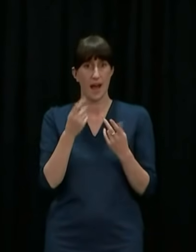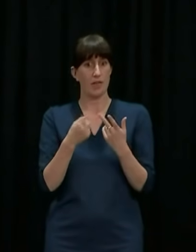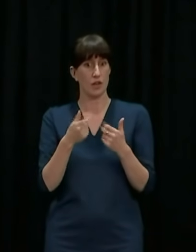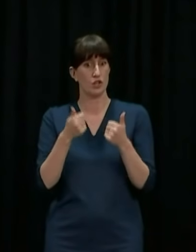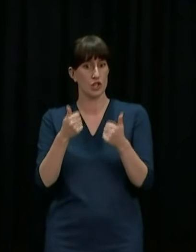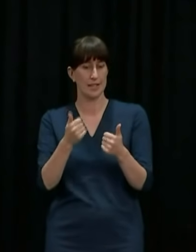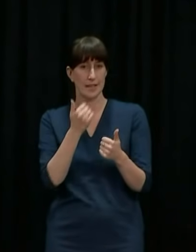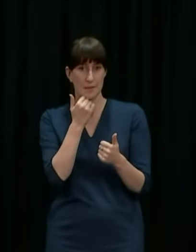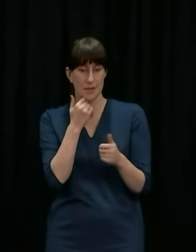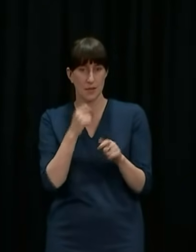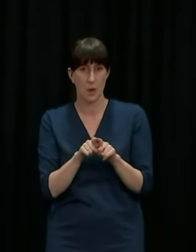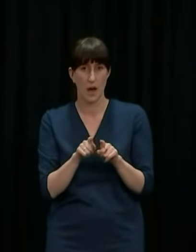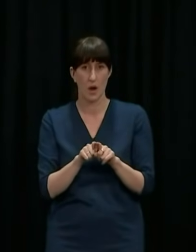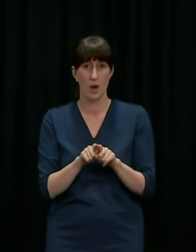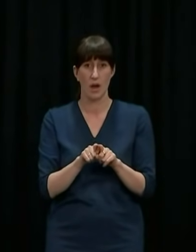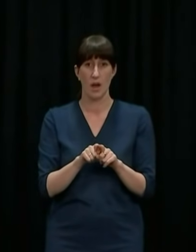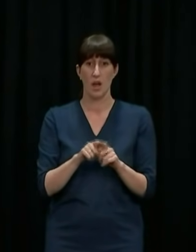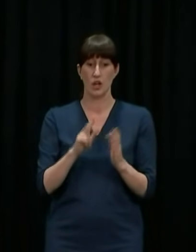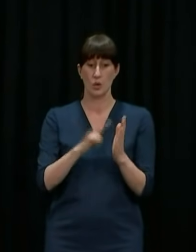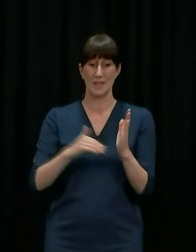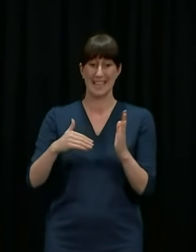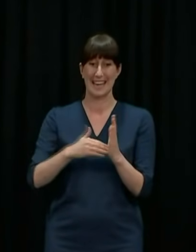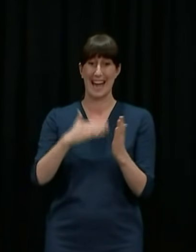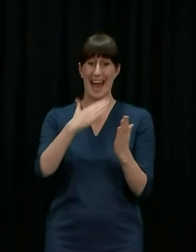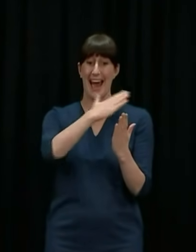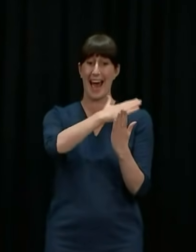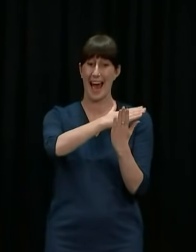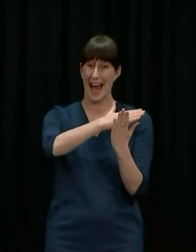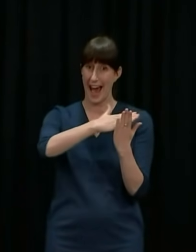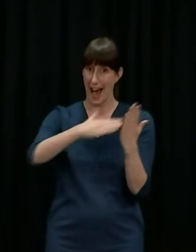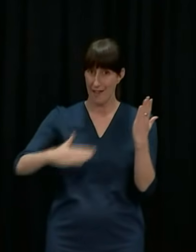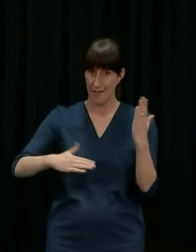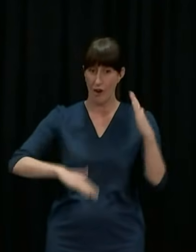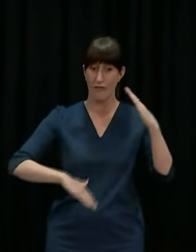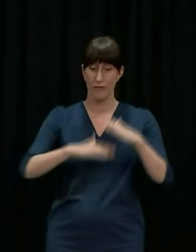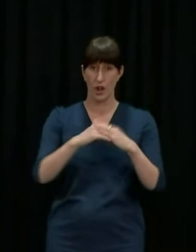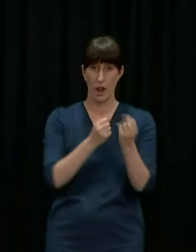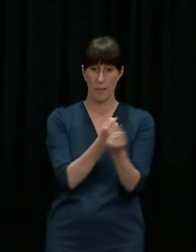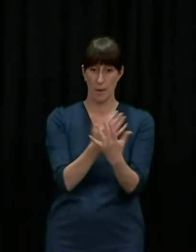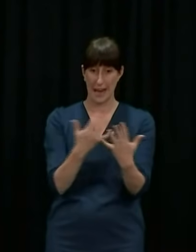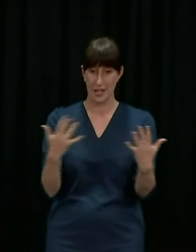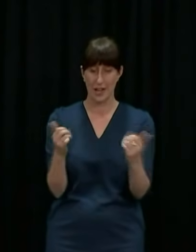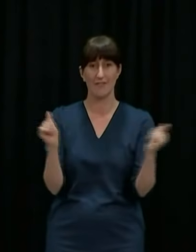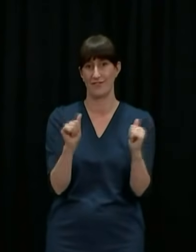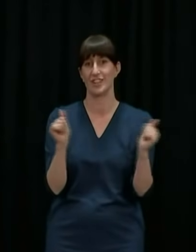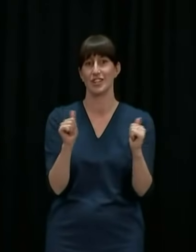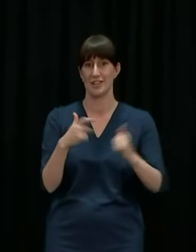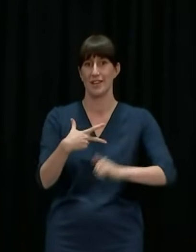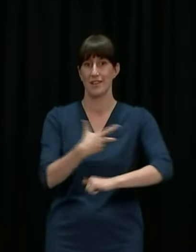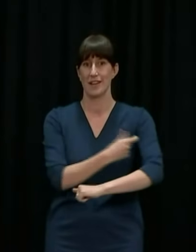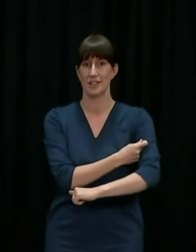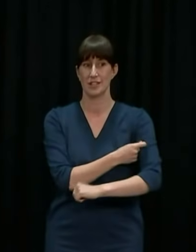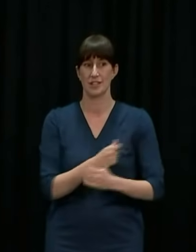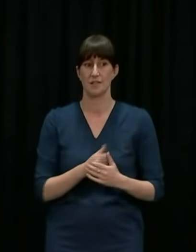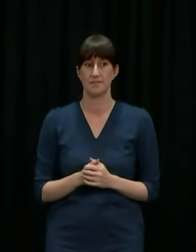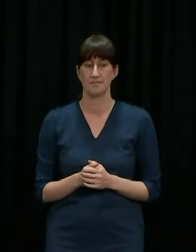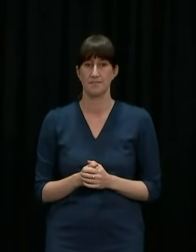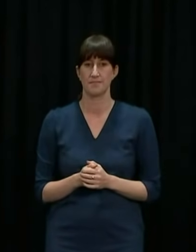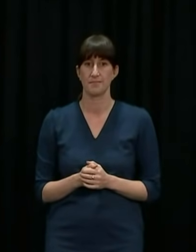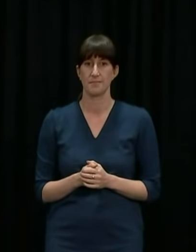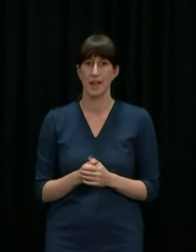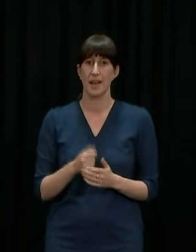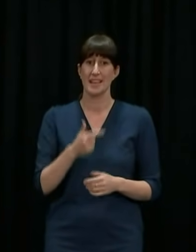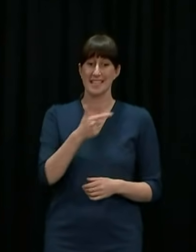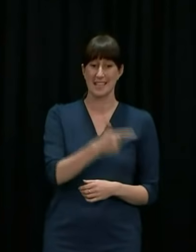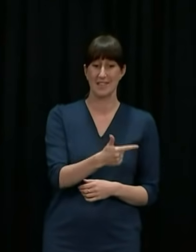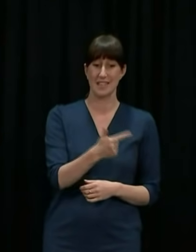well. Half of the total population of New Zealand getting vaccinated. Of the eligible population, 75%